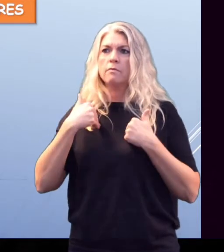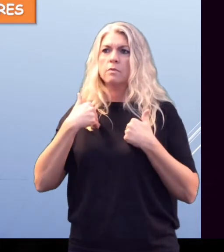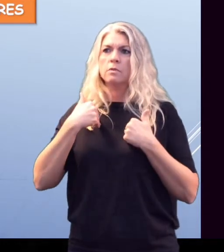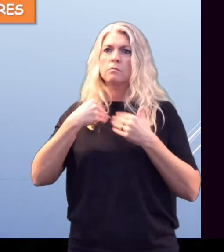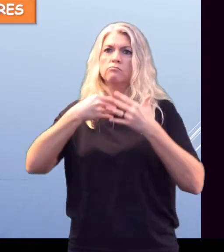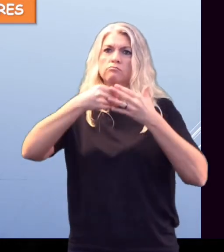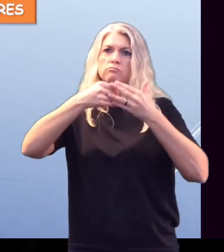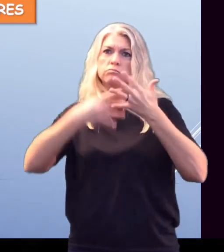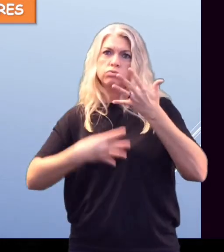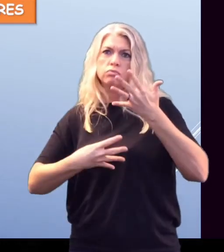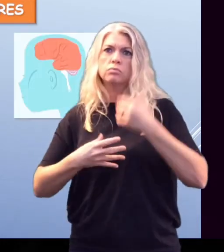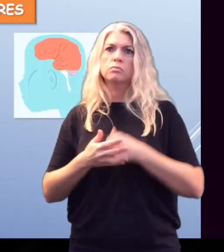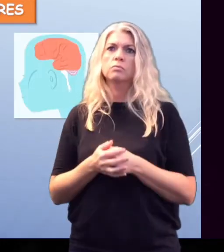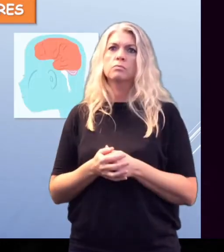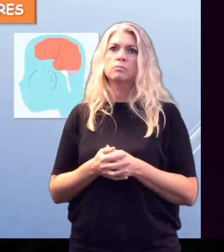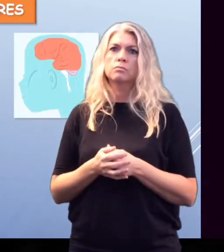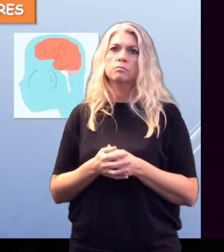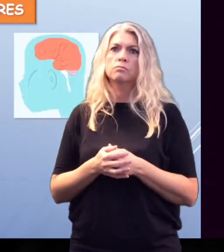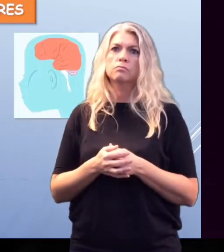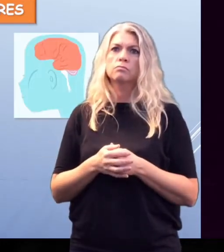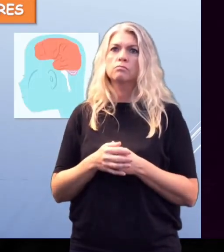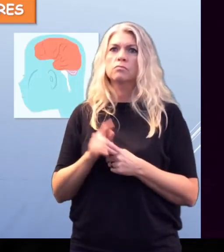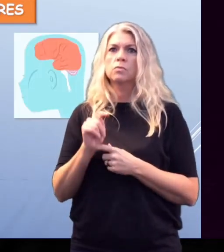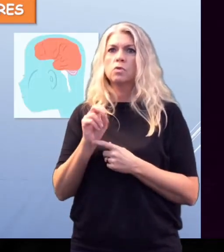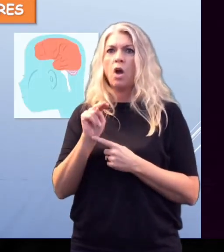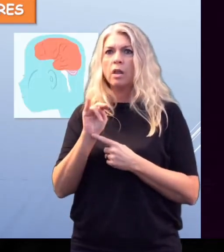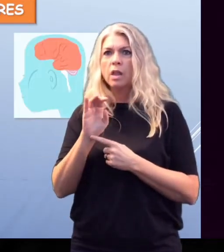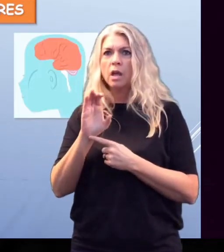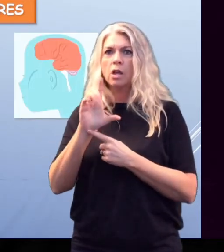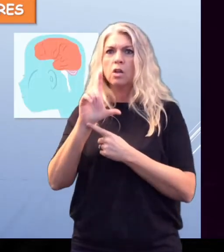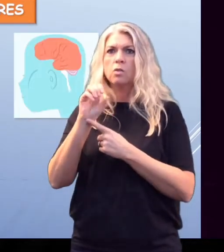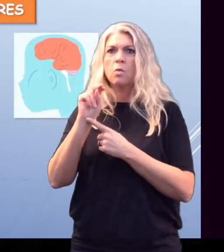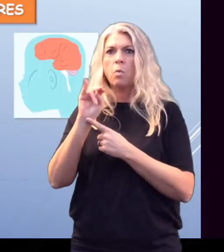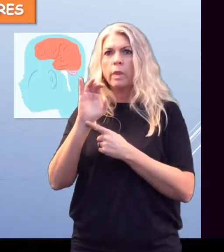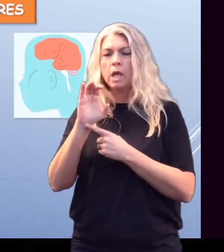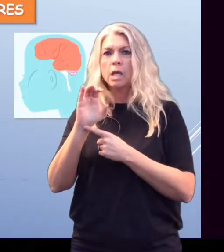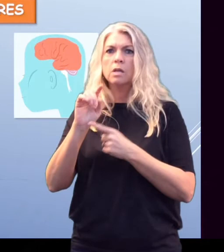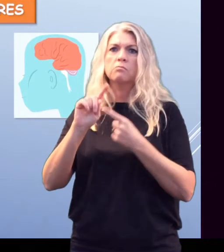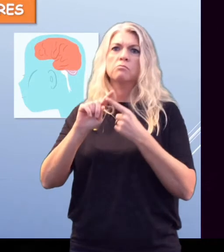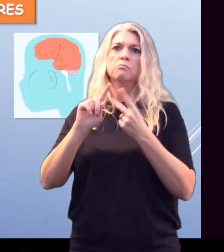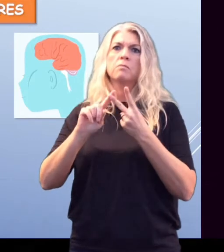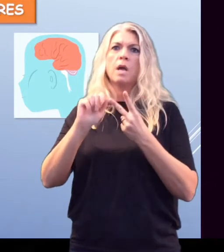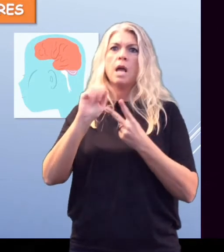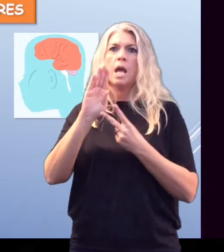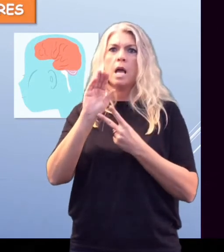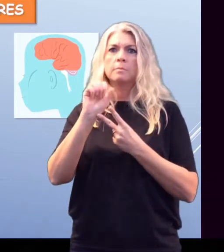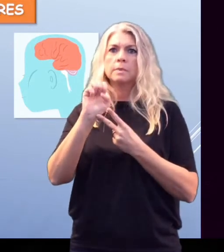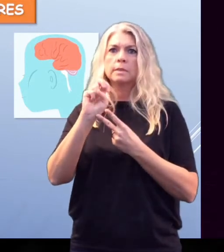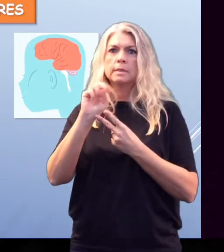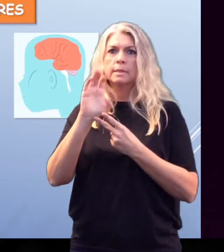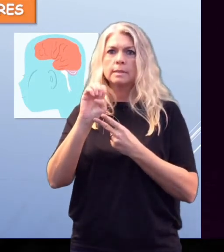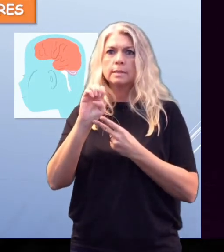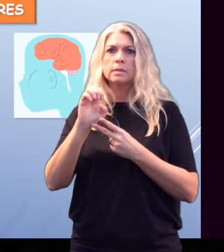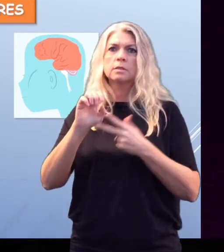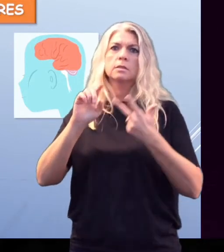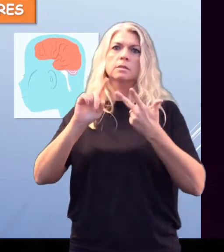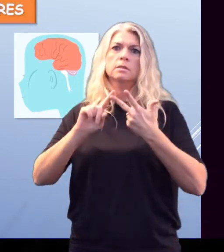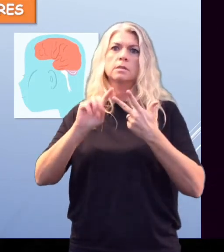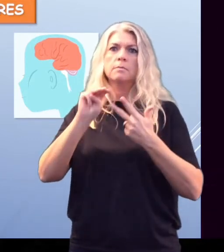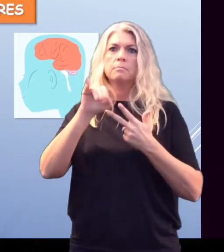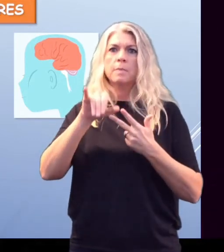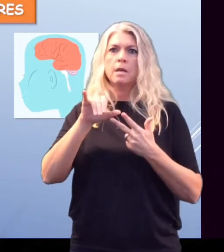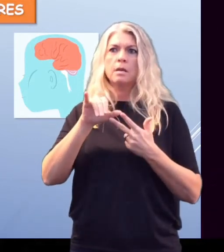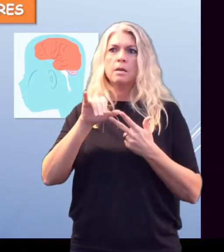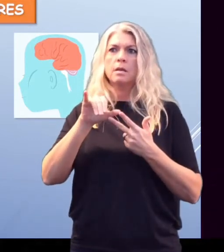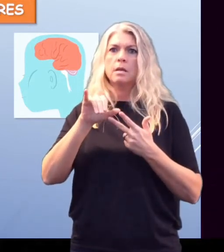There are several types of generalized seizures, such as tonic-clonic, absence, myoclonic,